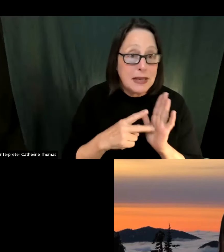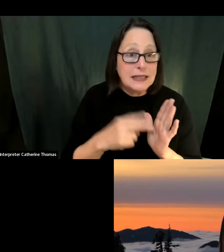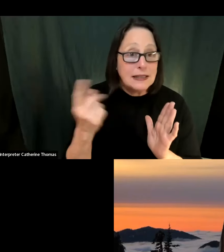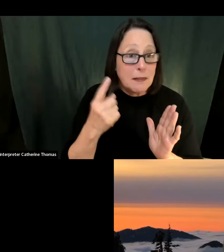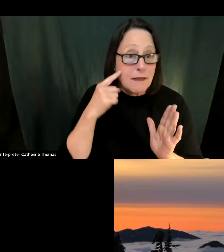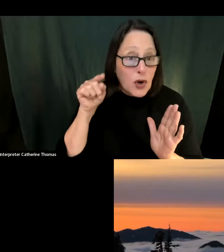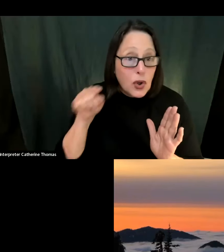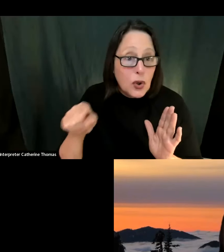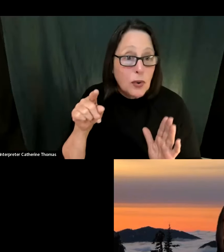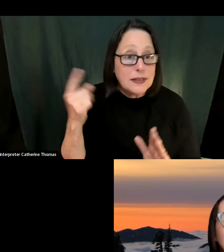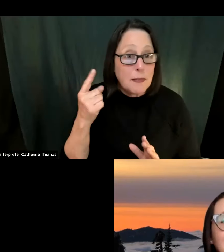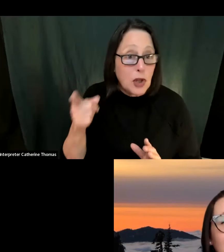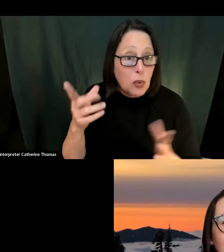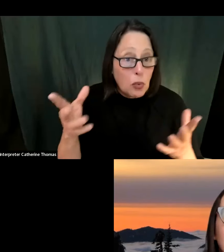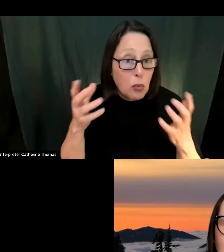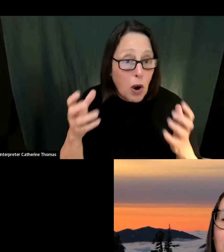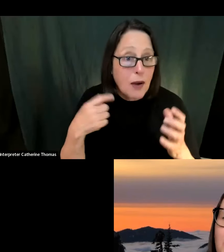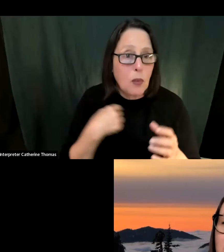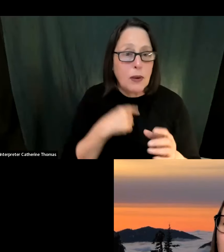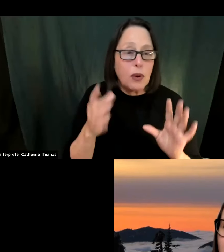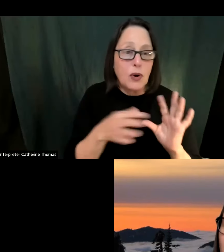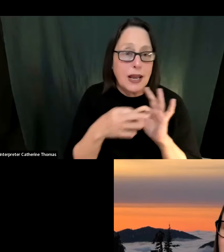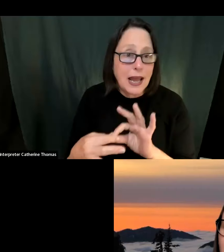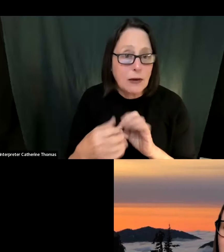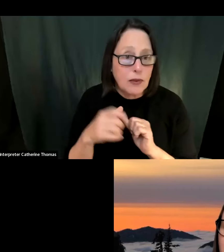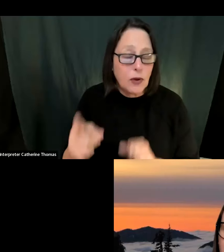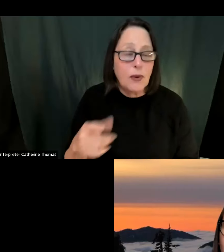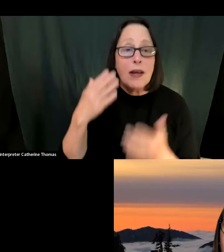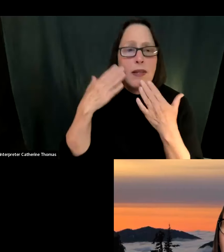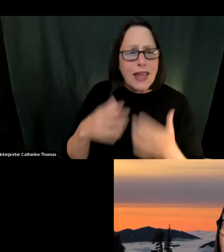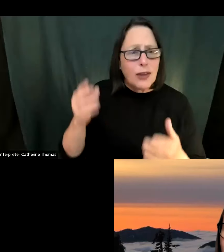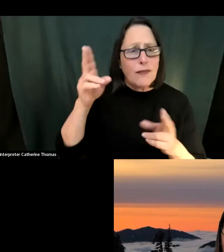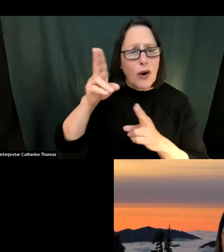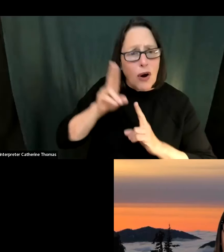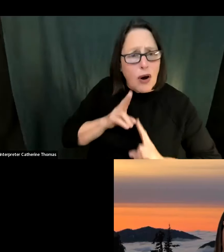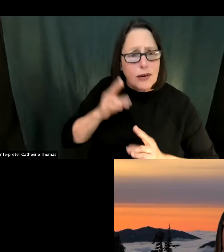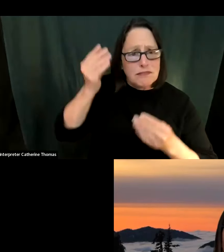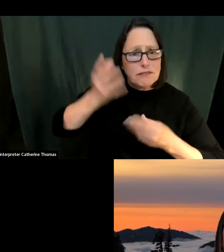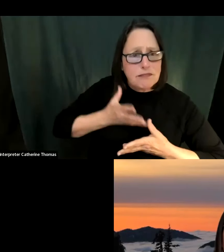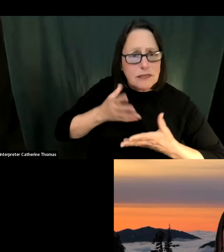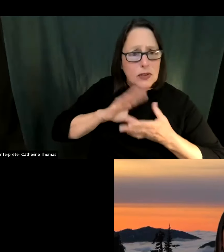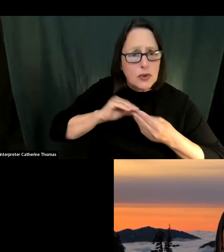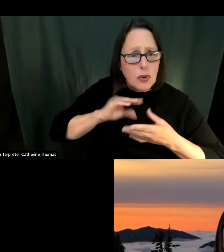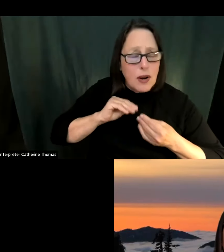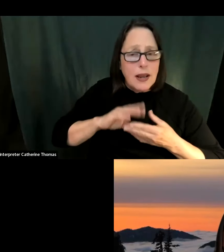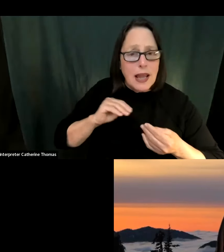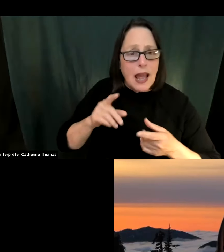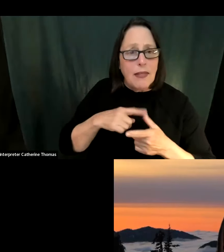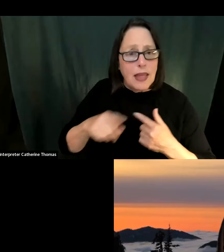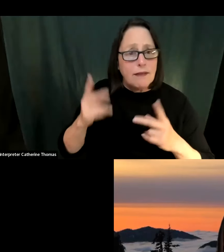like. And that is what I will say about it. So thank you very much for honoring us with this story and figuring out what we can do to